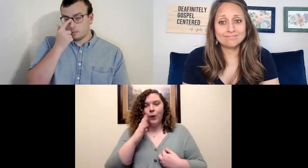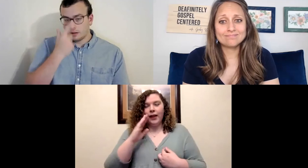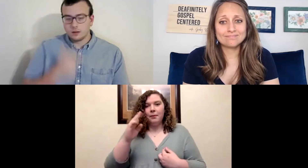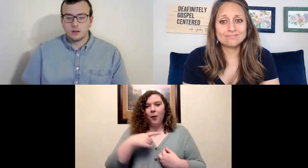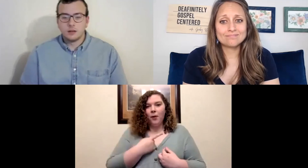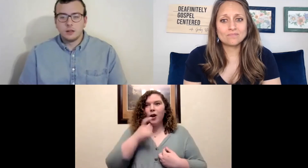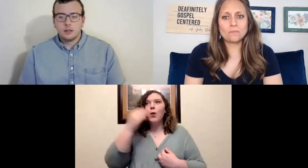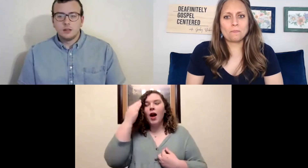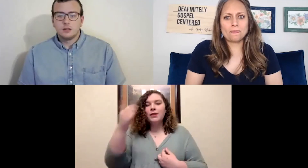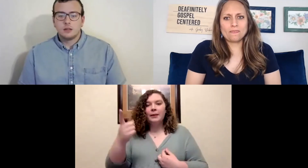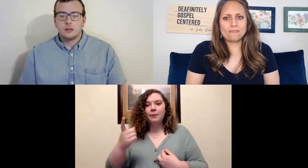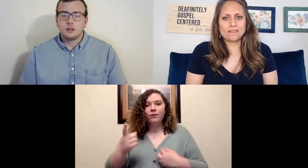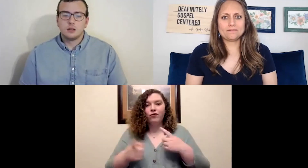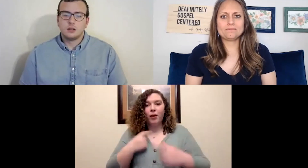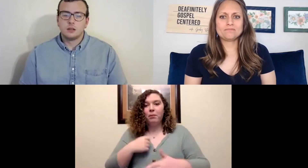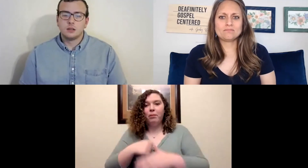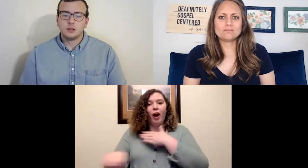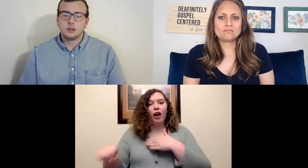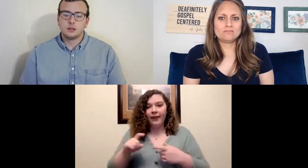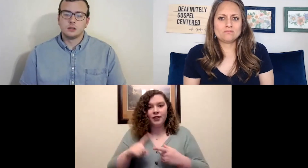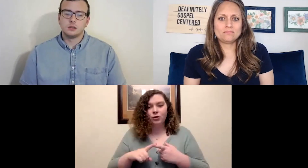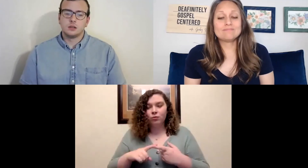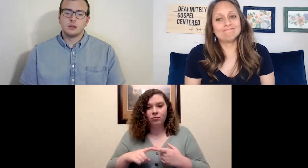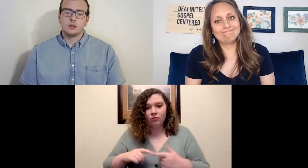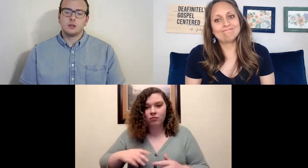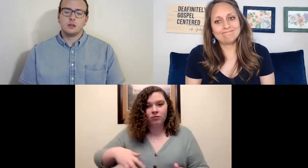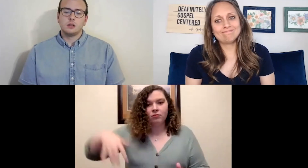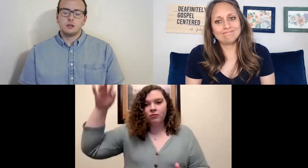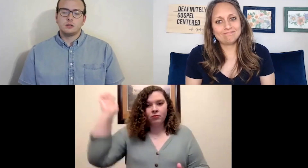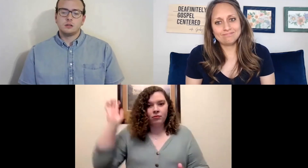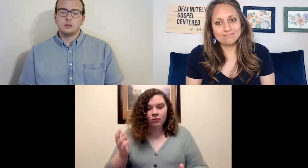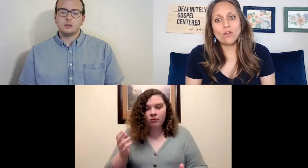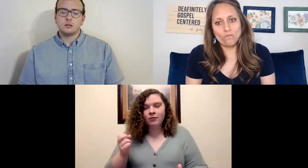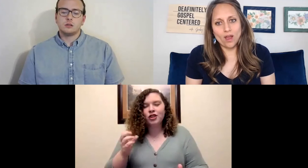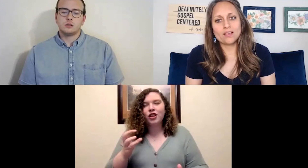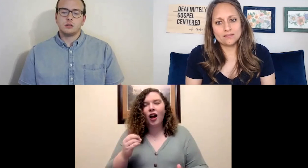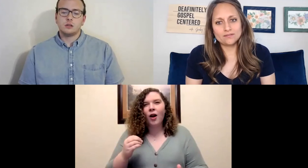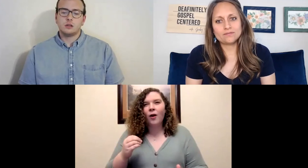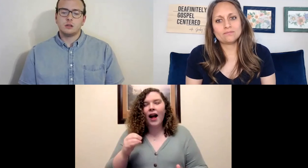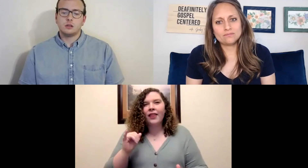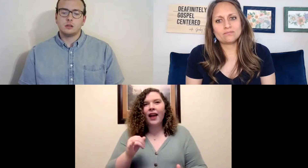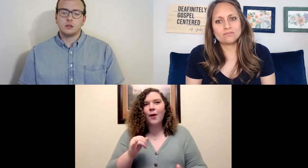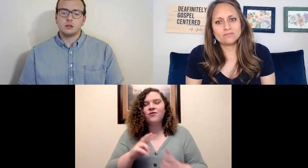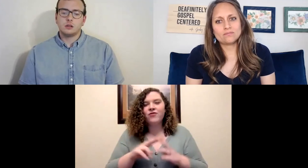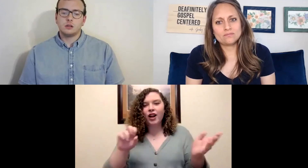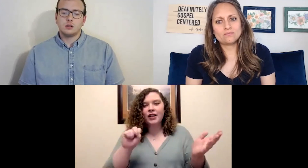is Dakota. And same vice versa. I will know him. I've known him from birth until,